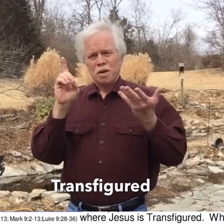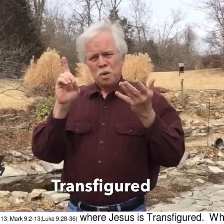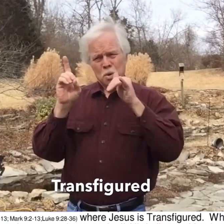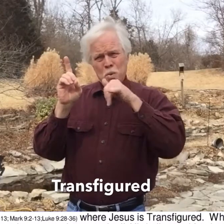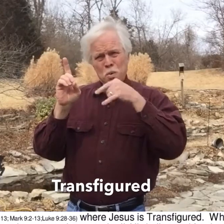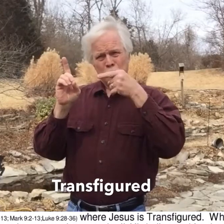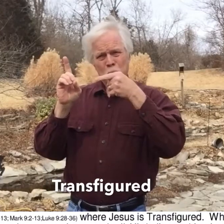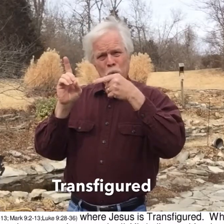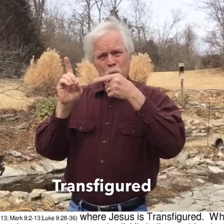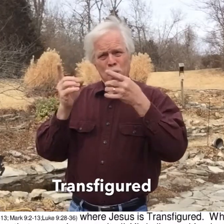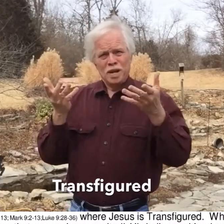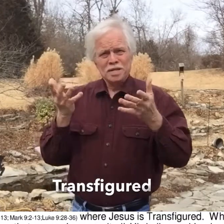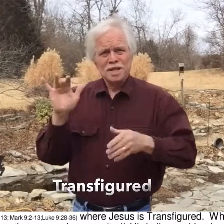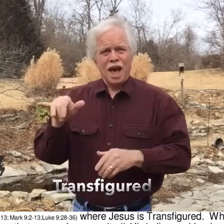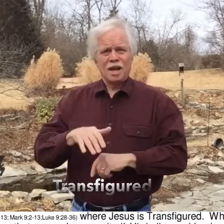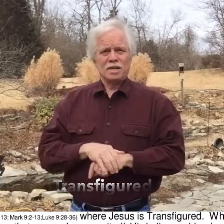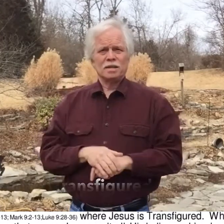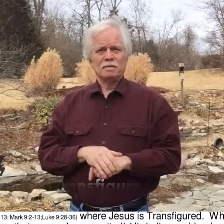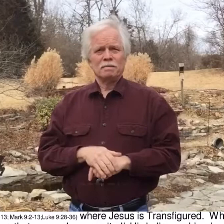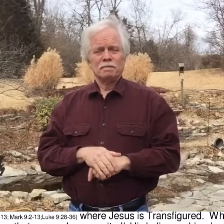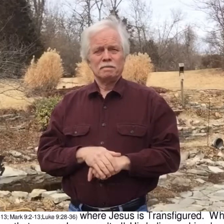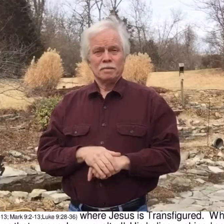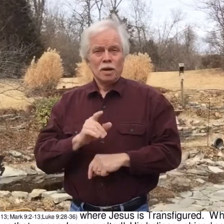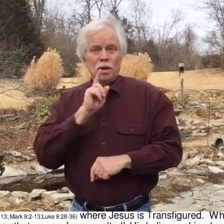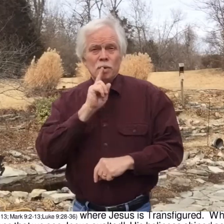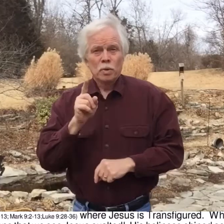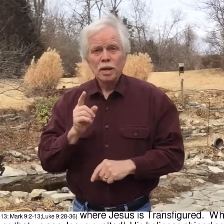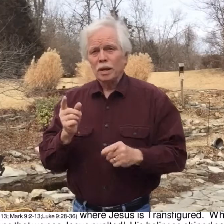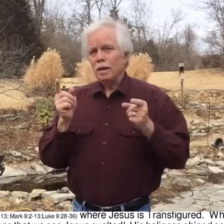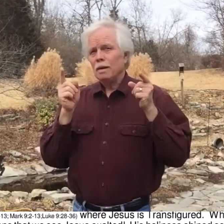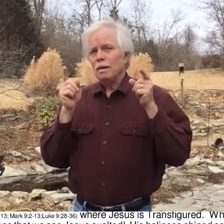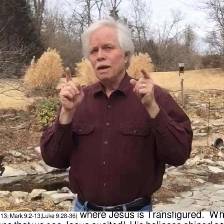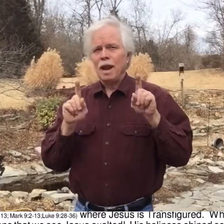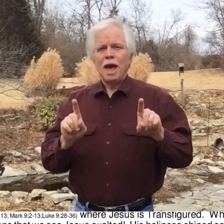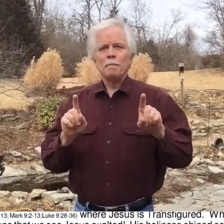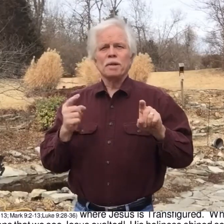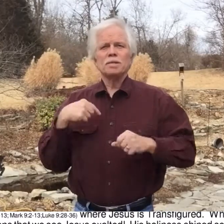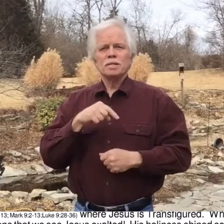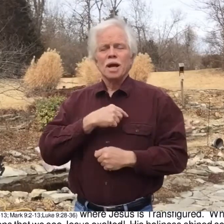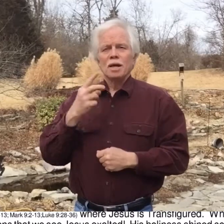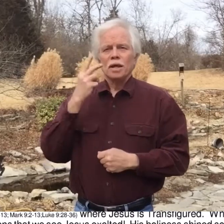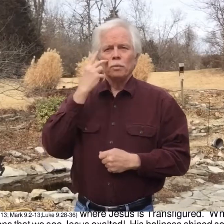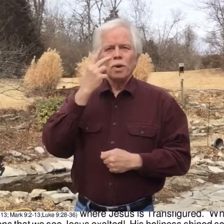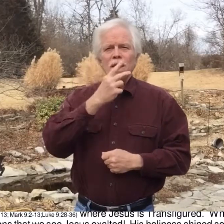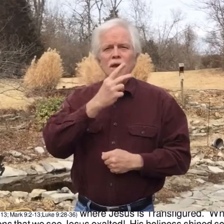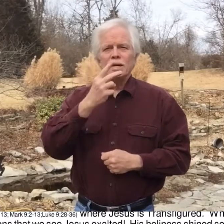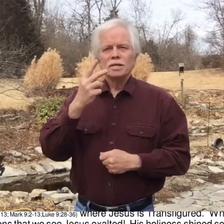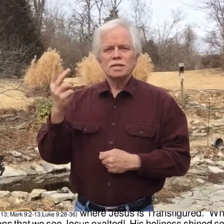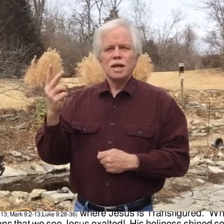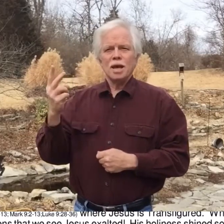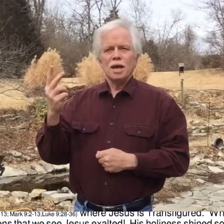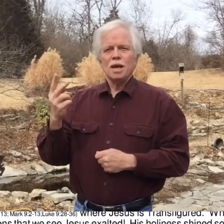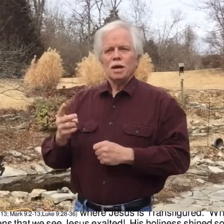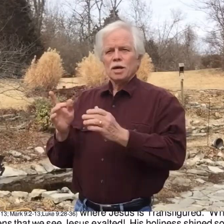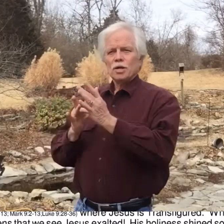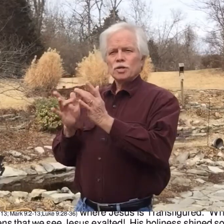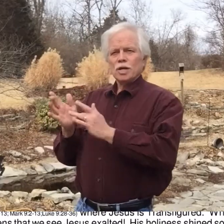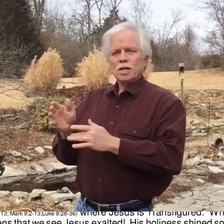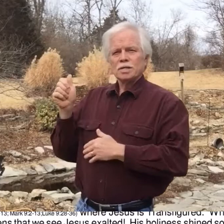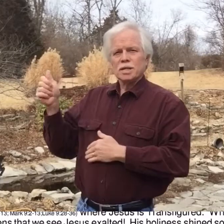What is that? Really, it happens that we see Jesus